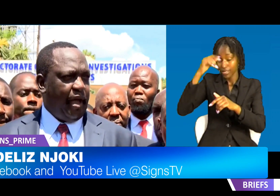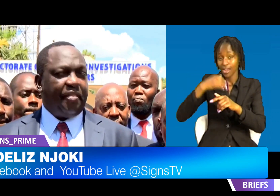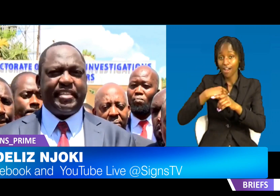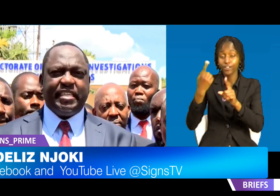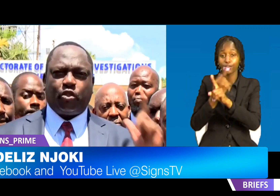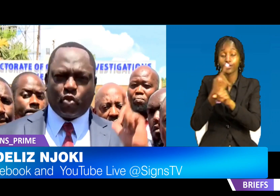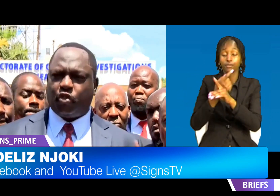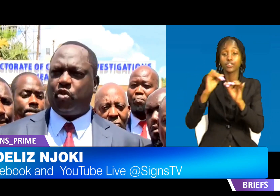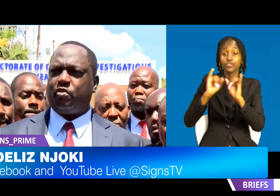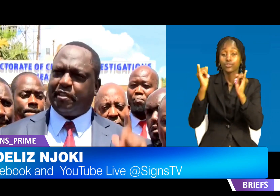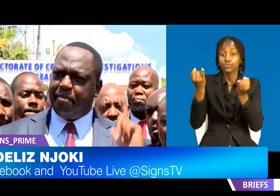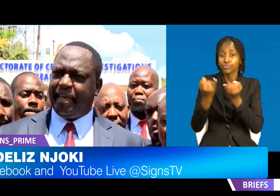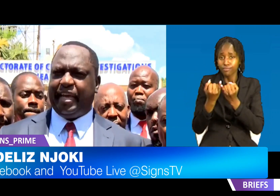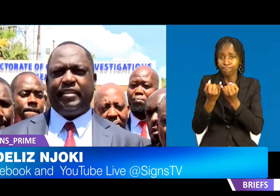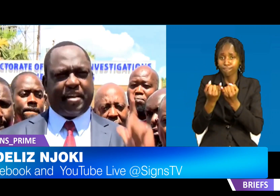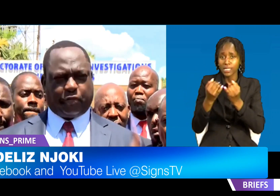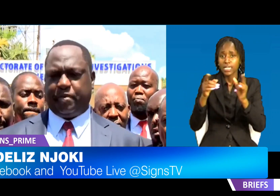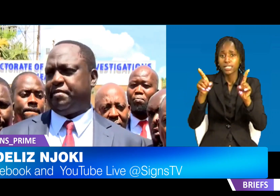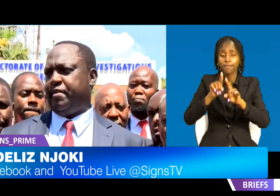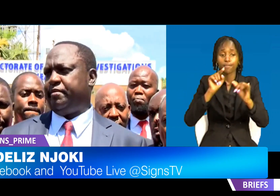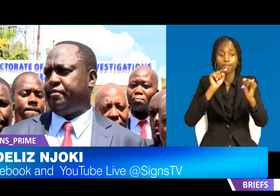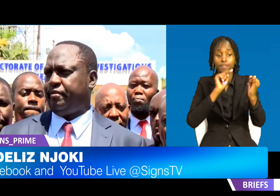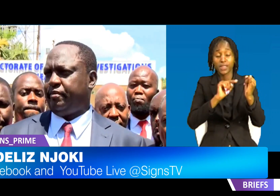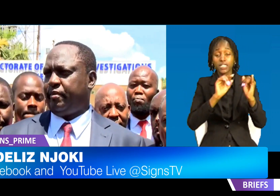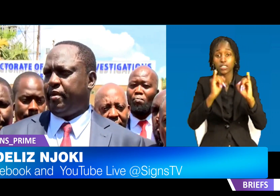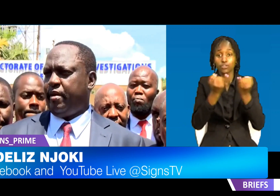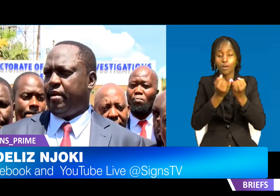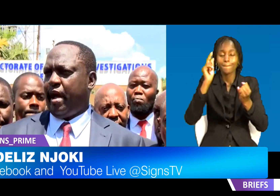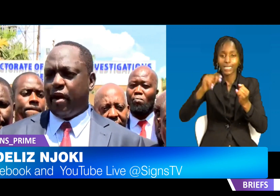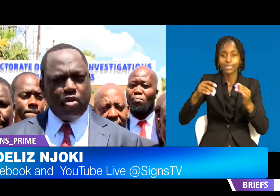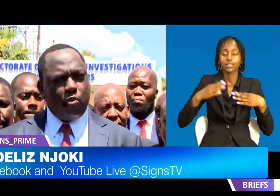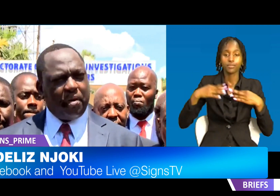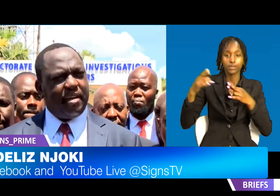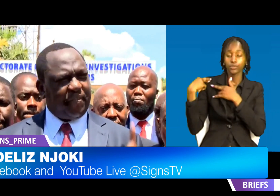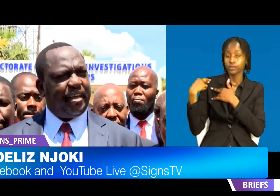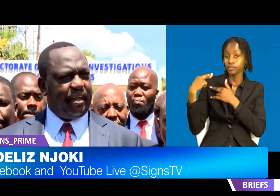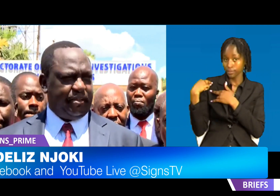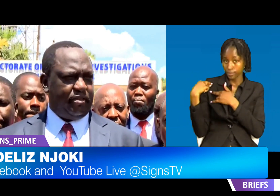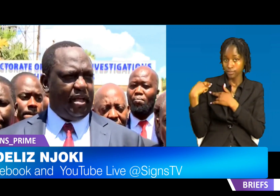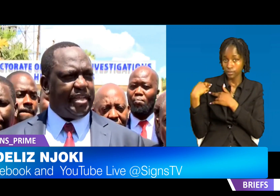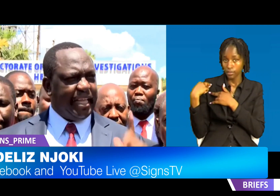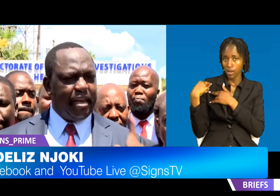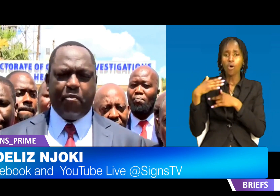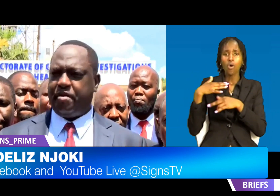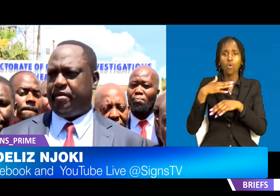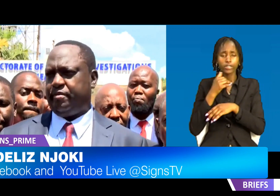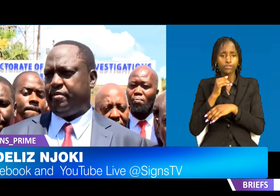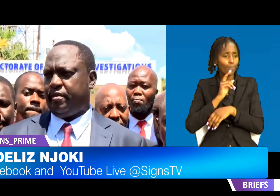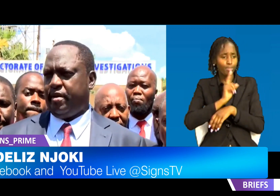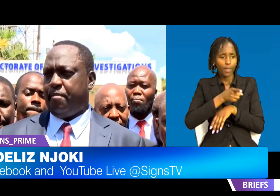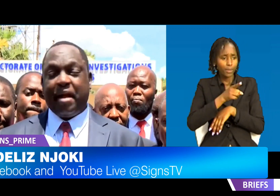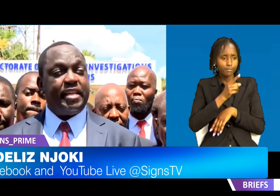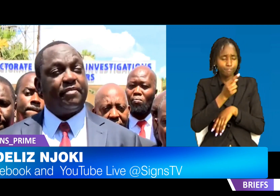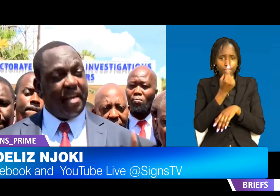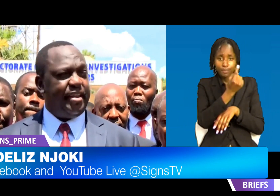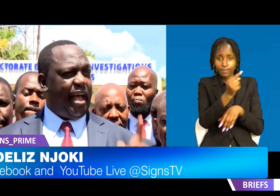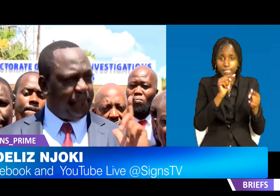And these institutions must be held responsible. I don't want to point a finger at anybody, but it is very